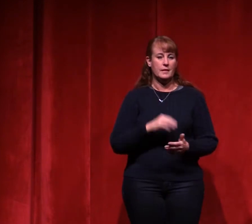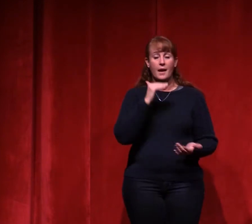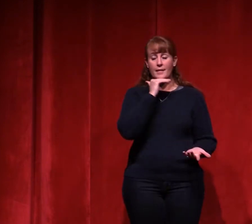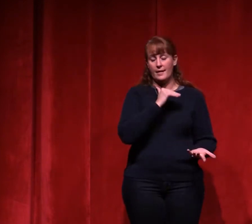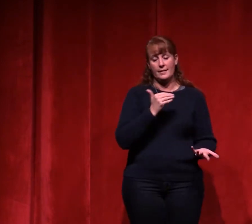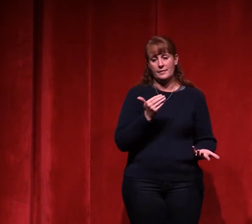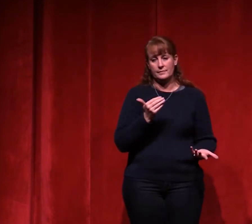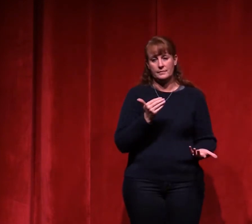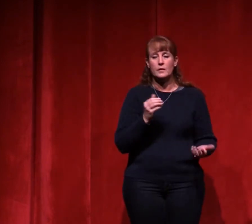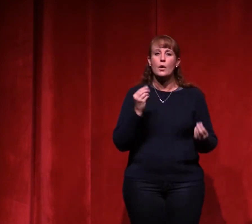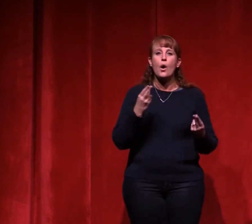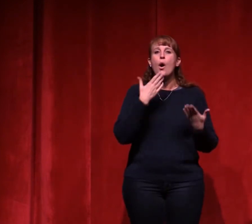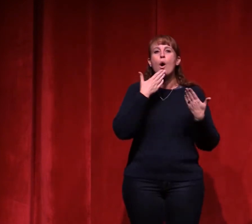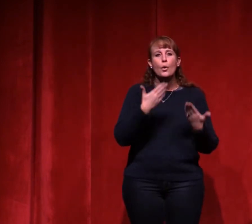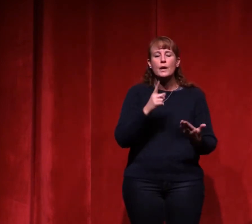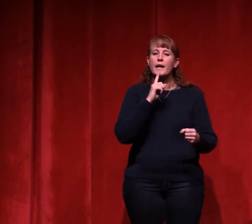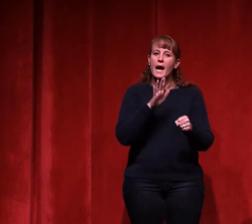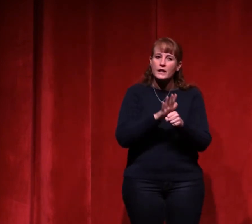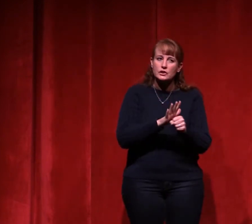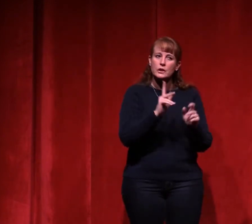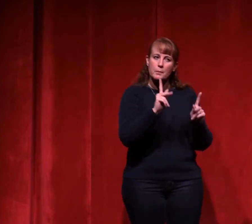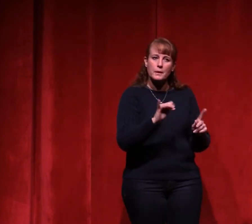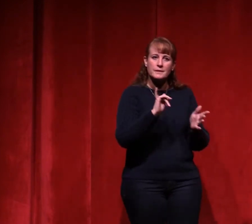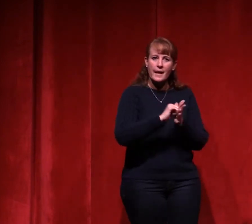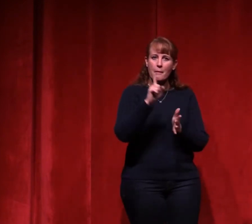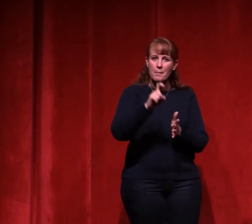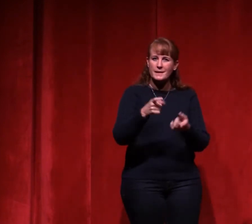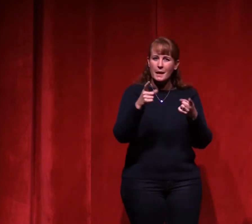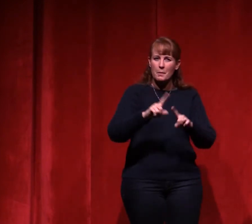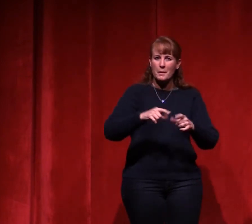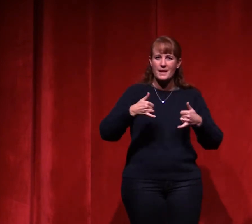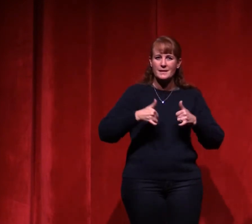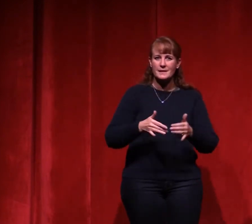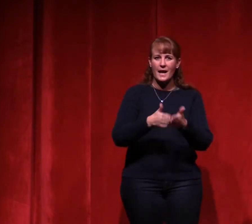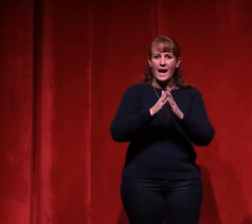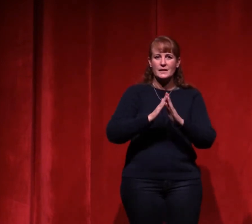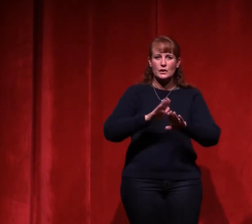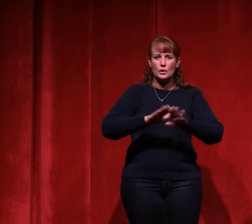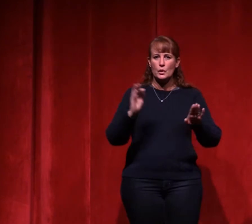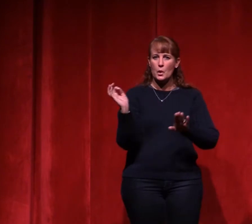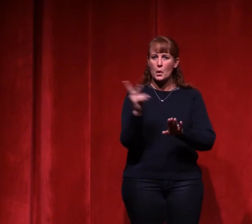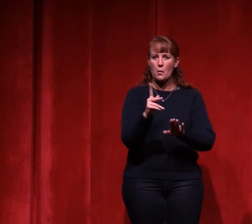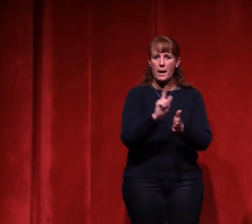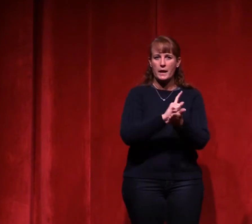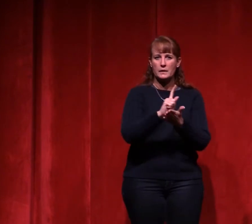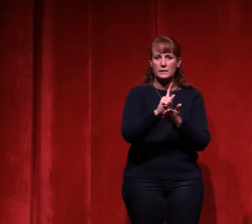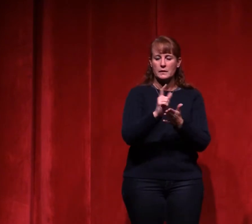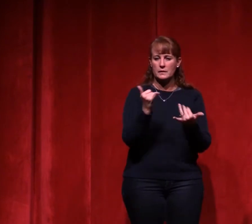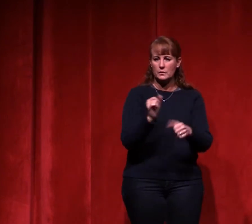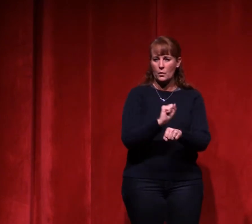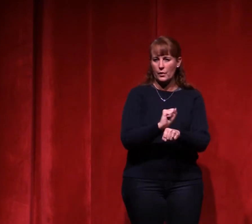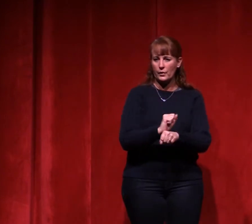lied. "Oh, good. I assured the client that must be the case, but they still ask that you don't come back to work this week."